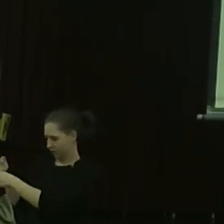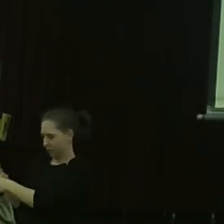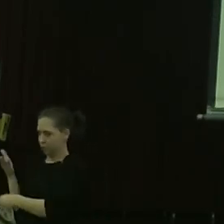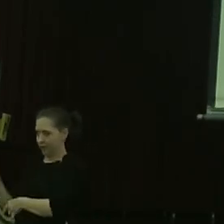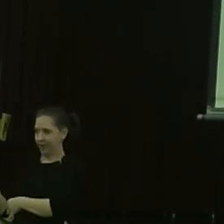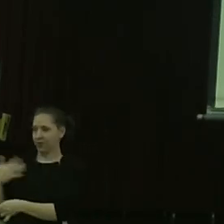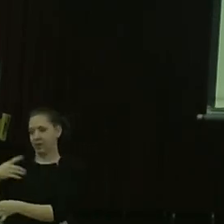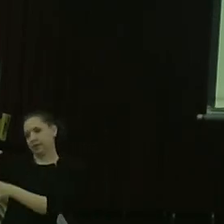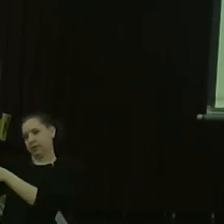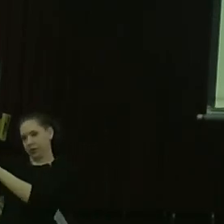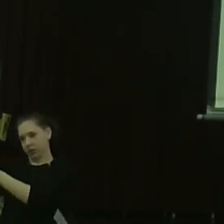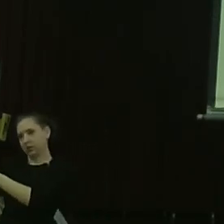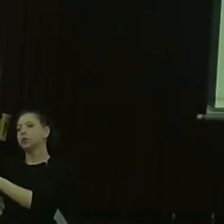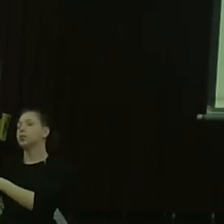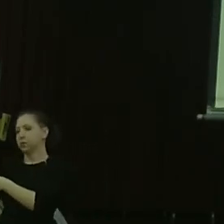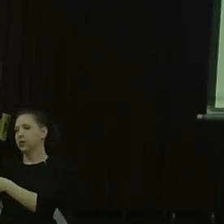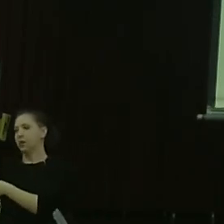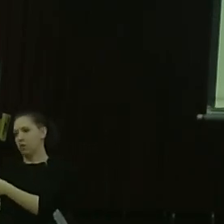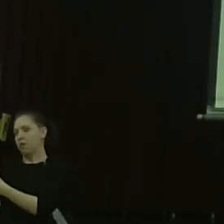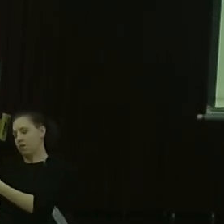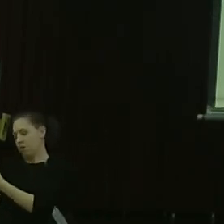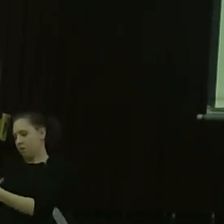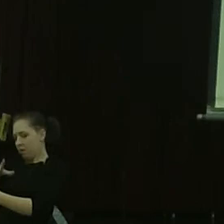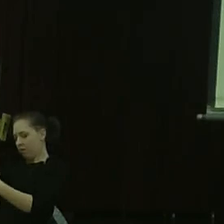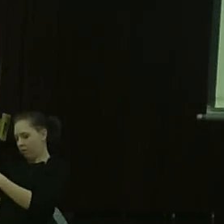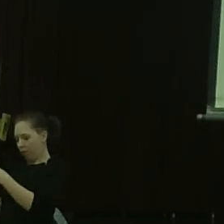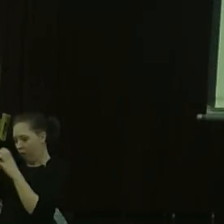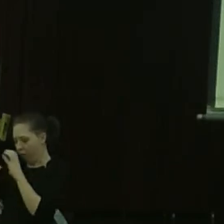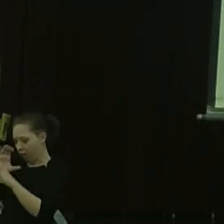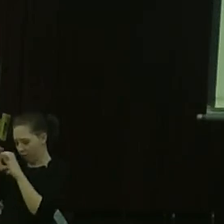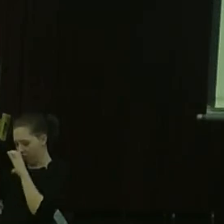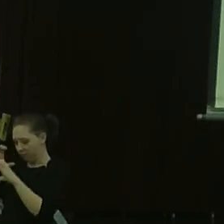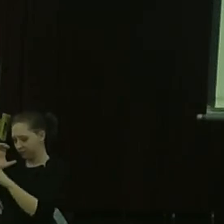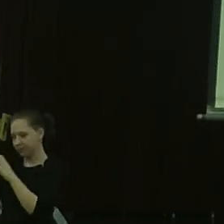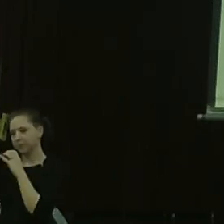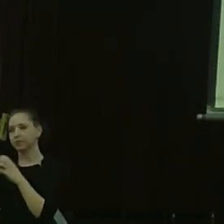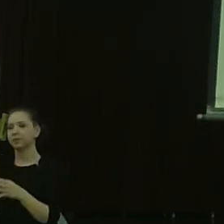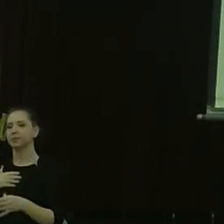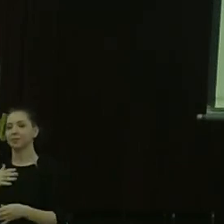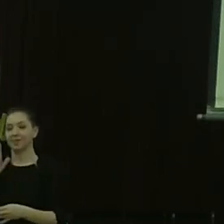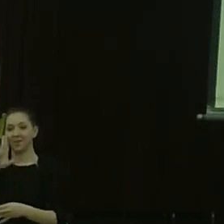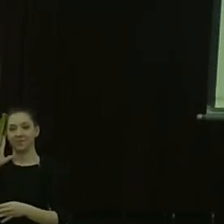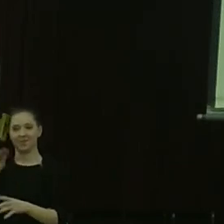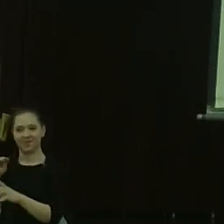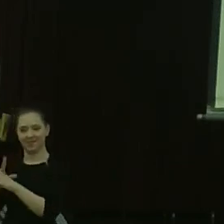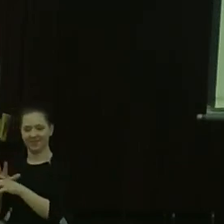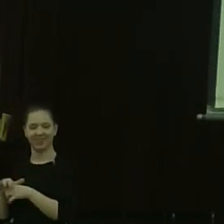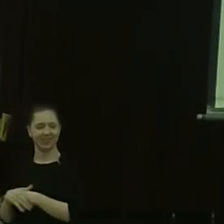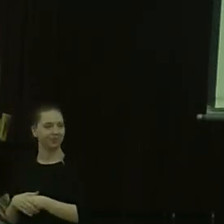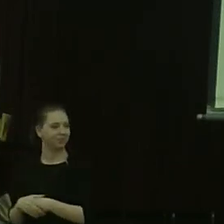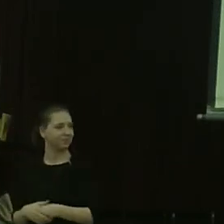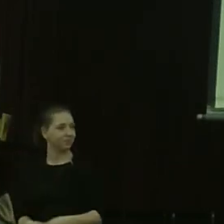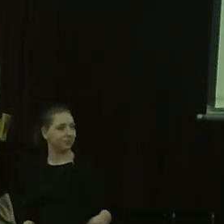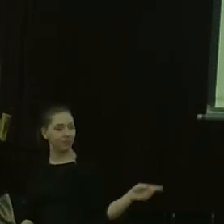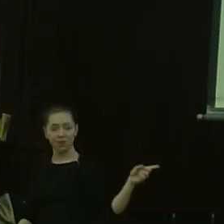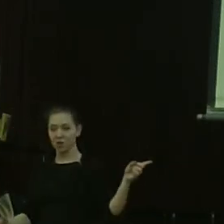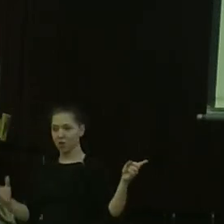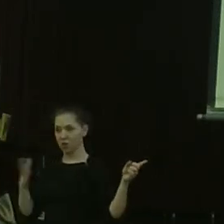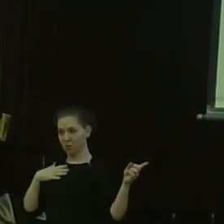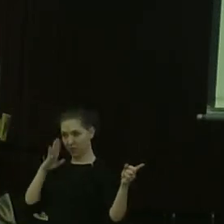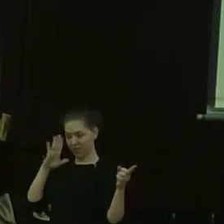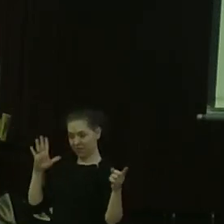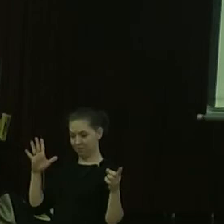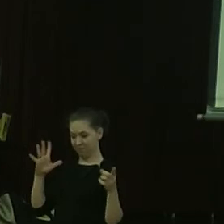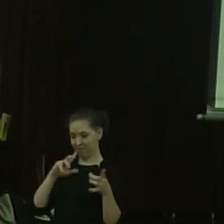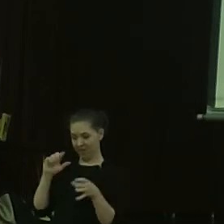lines. And that's part of that conversation that will occur with the facility plan is, do we make some kinds of changes